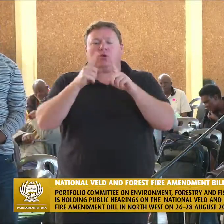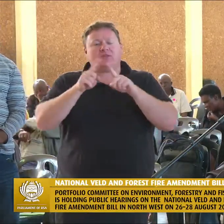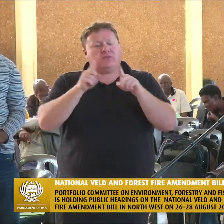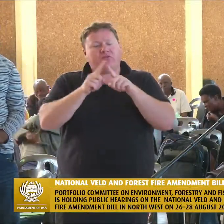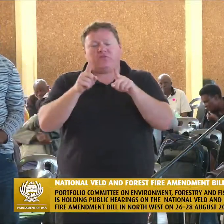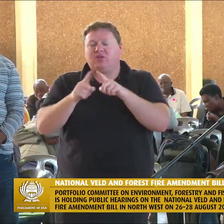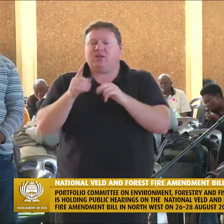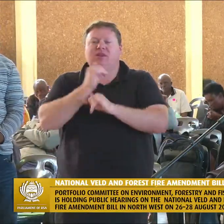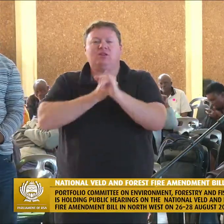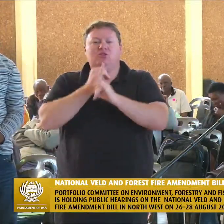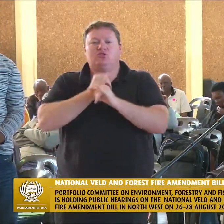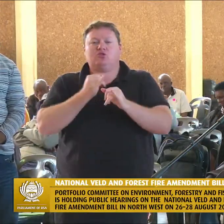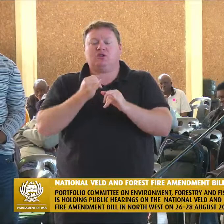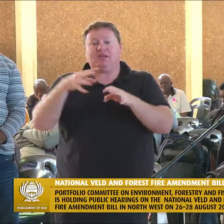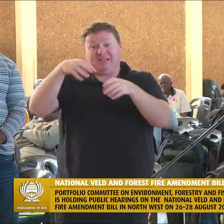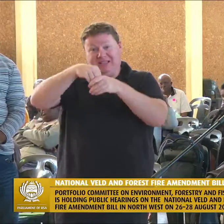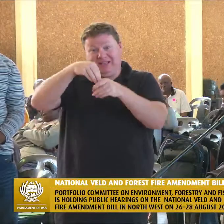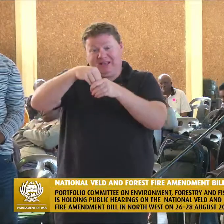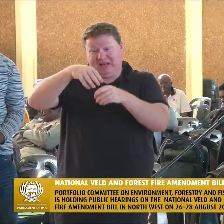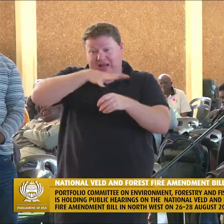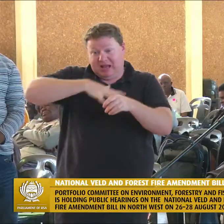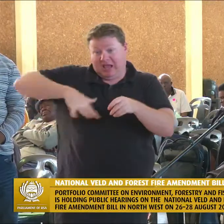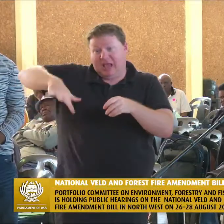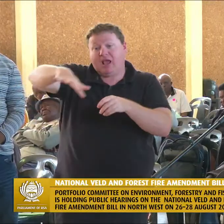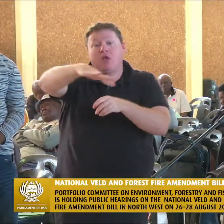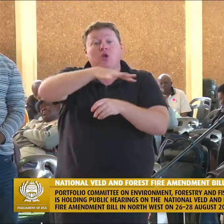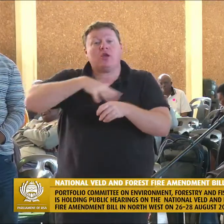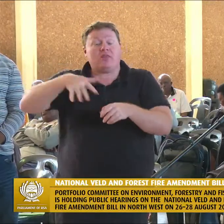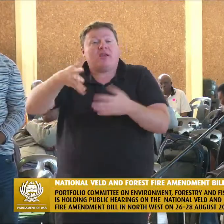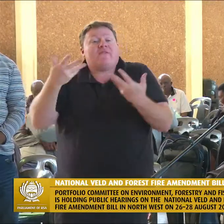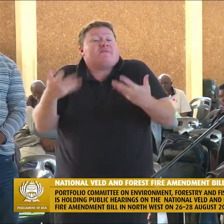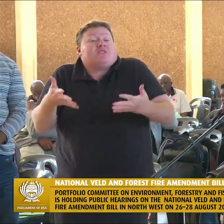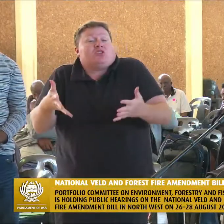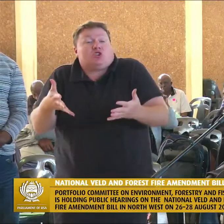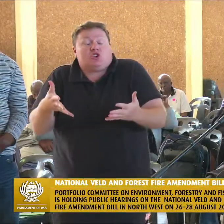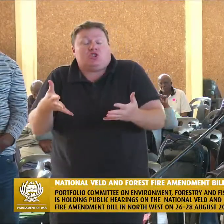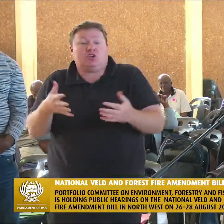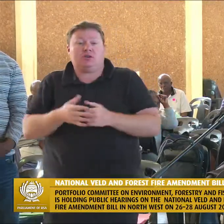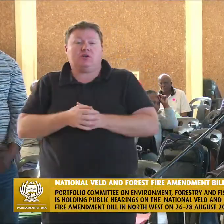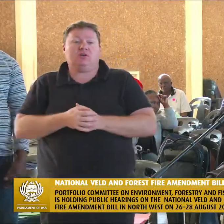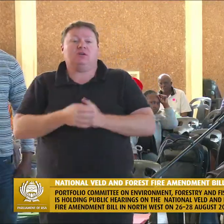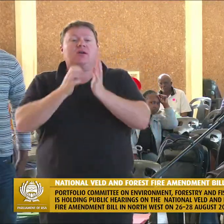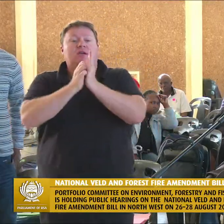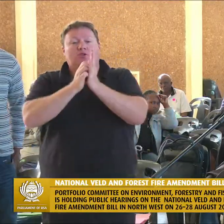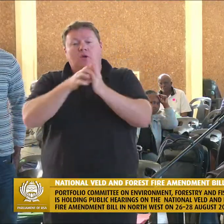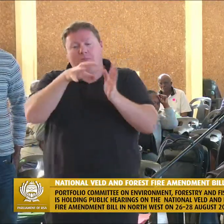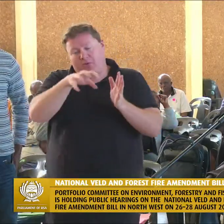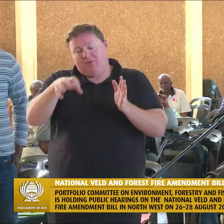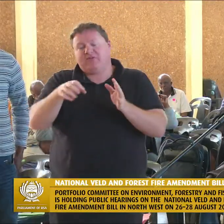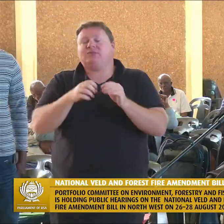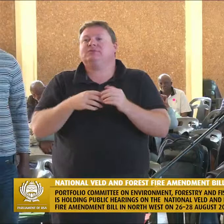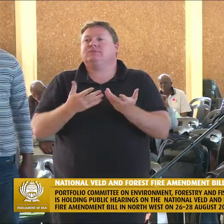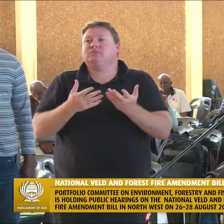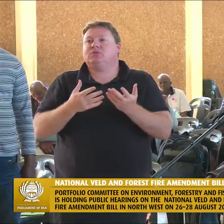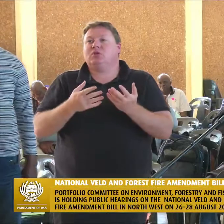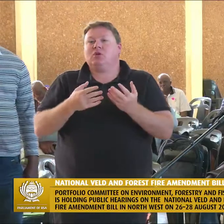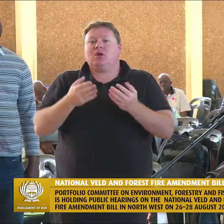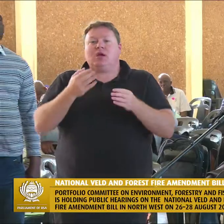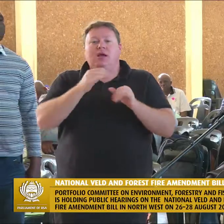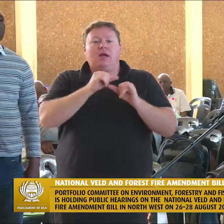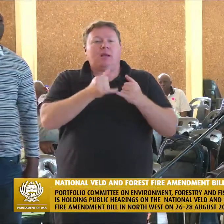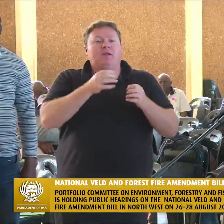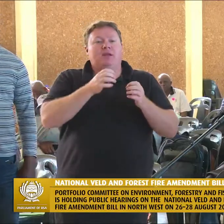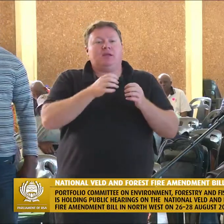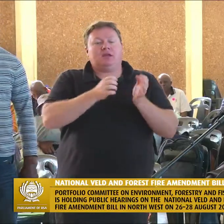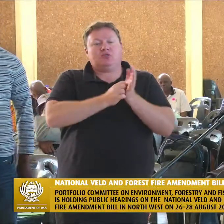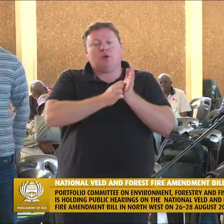industries that are existent in our areas of influence for example in the province like mining and say how do we at a